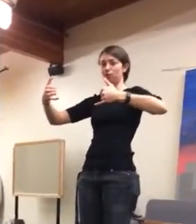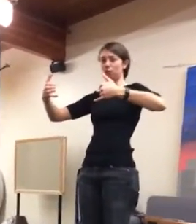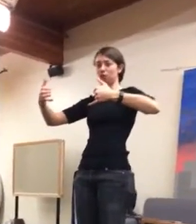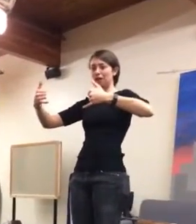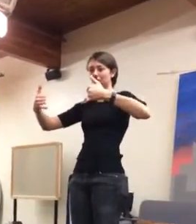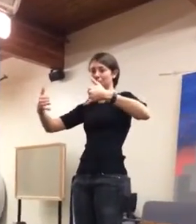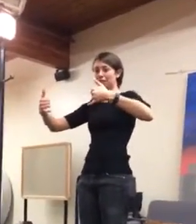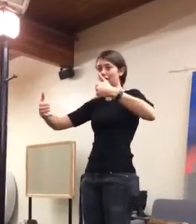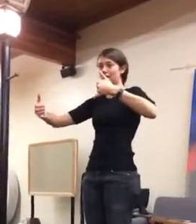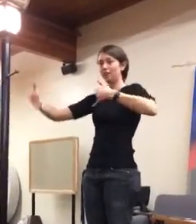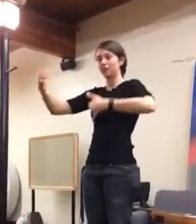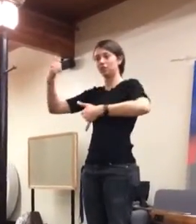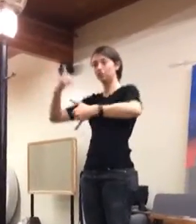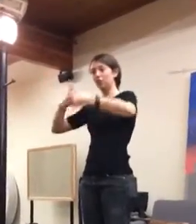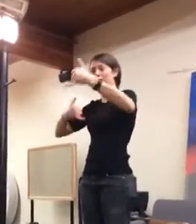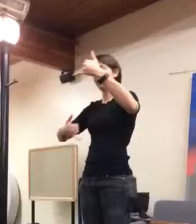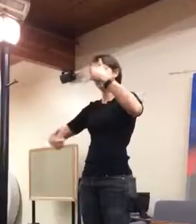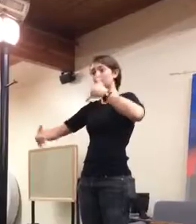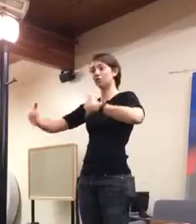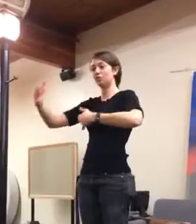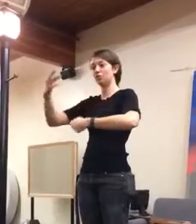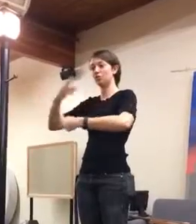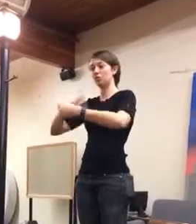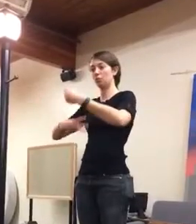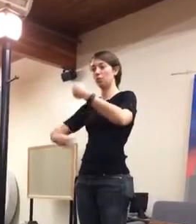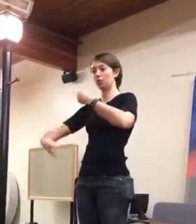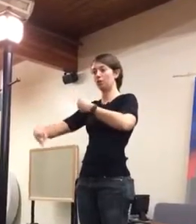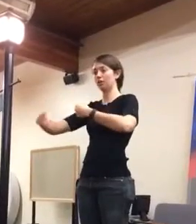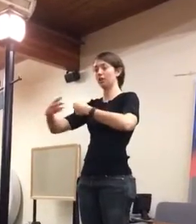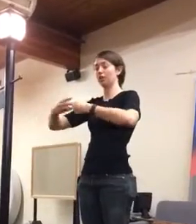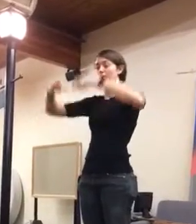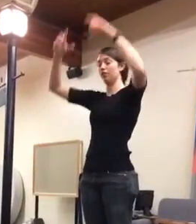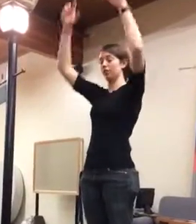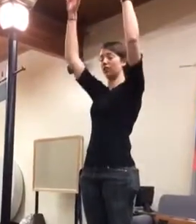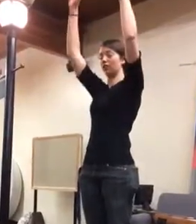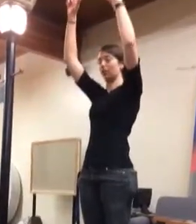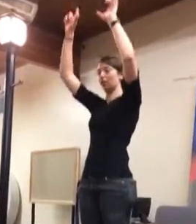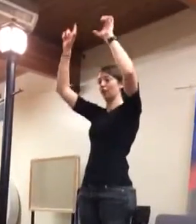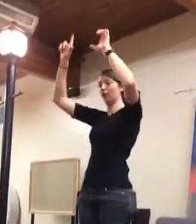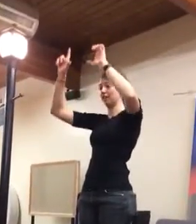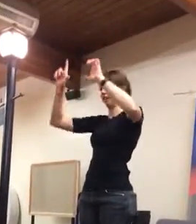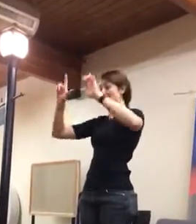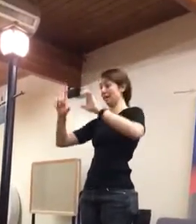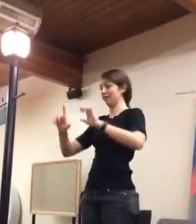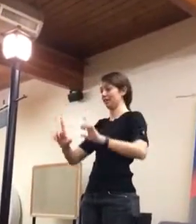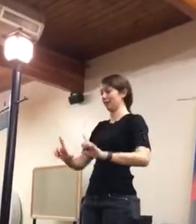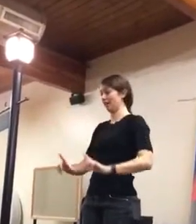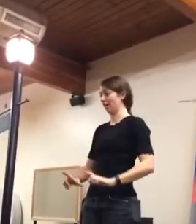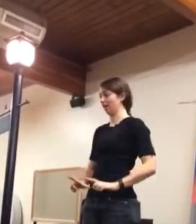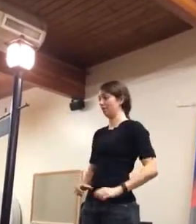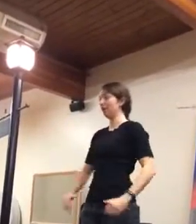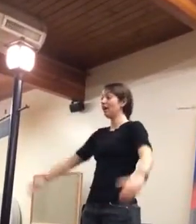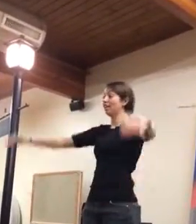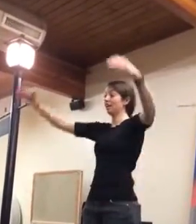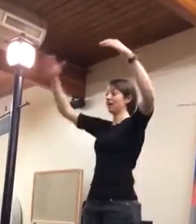some joy. Joy to the world, the Lord has come.